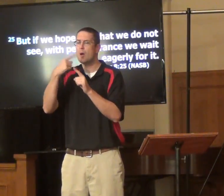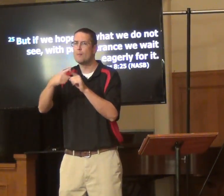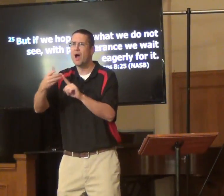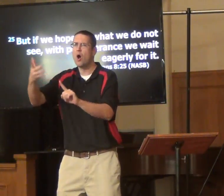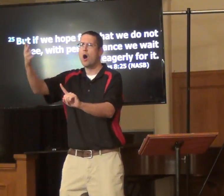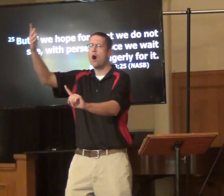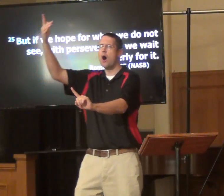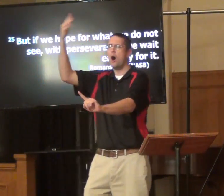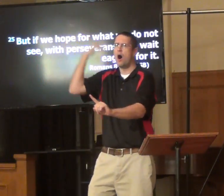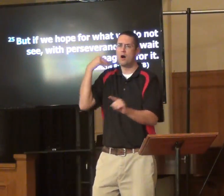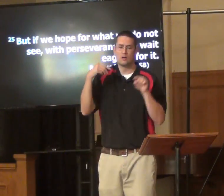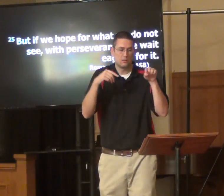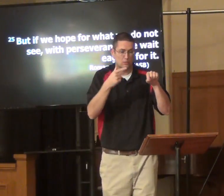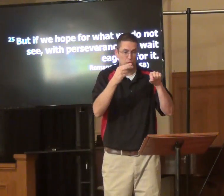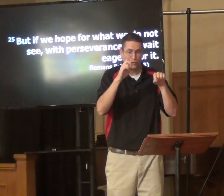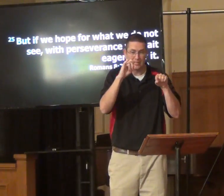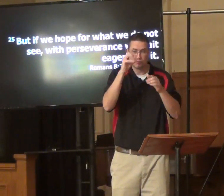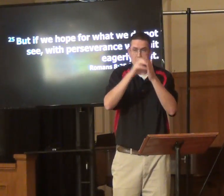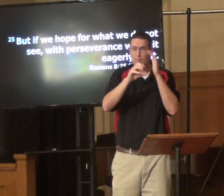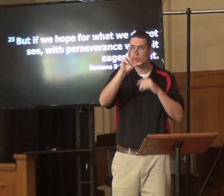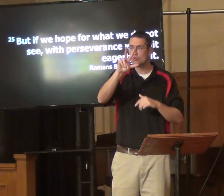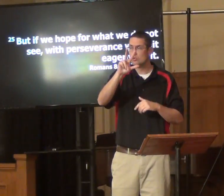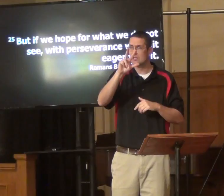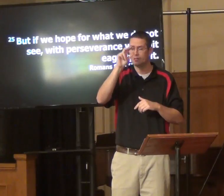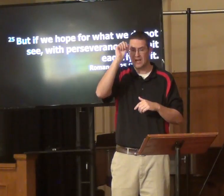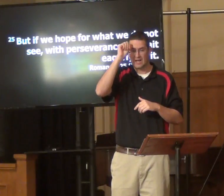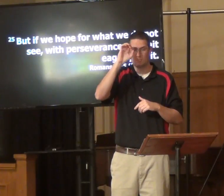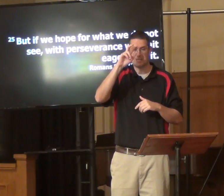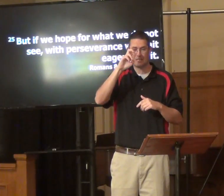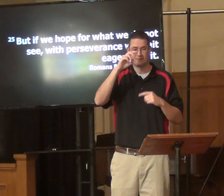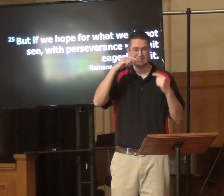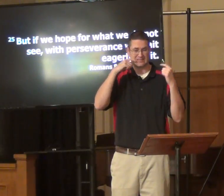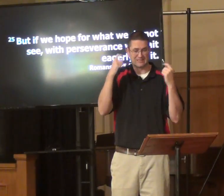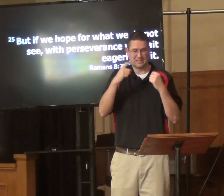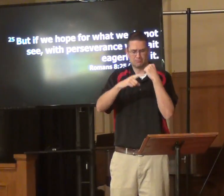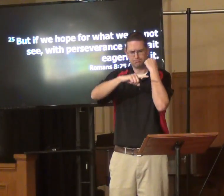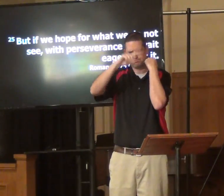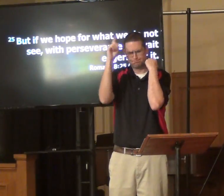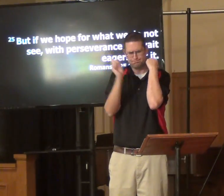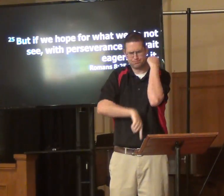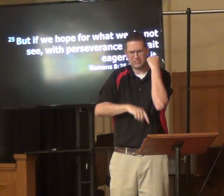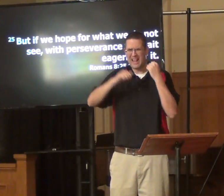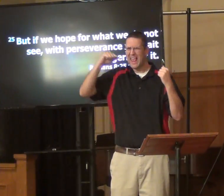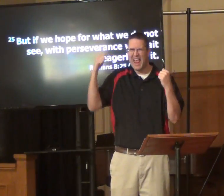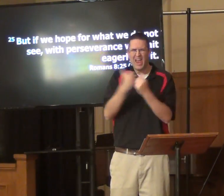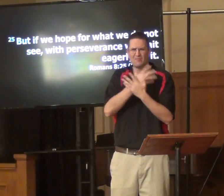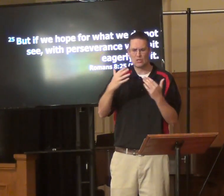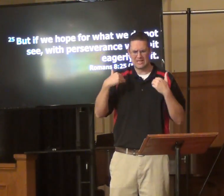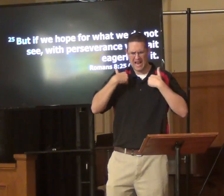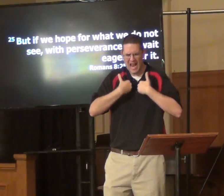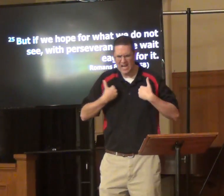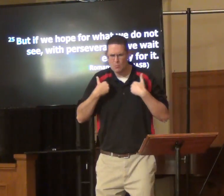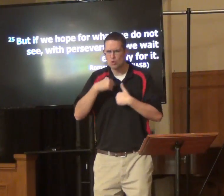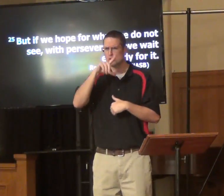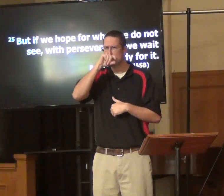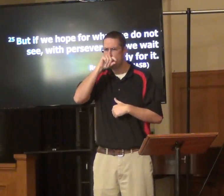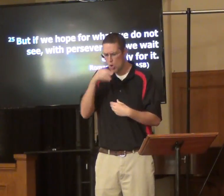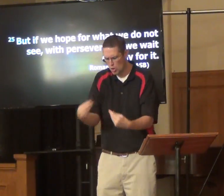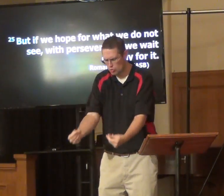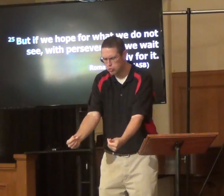Paul wrote, and he's speaking of long ago in Genesis chapter 3, Adam and Eve sinned, and everything, the